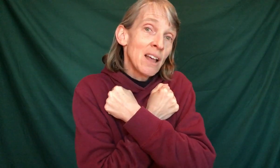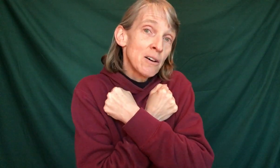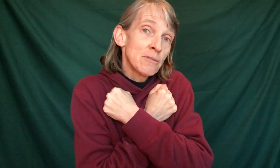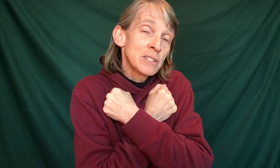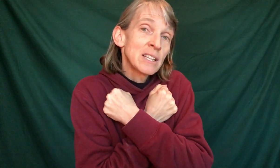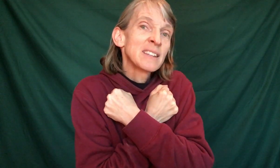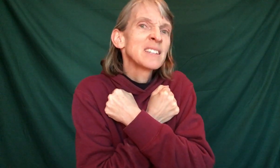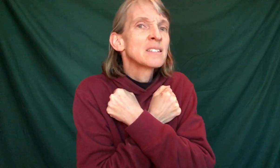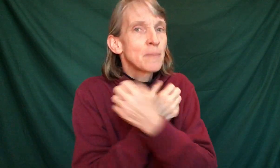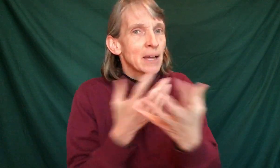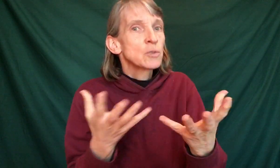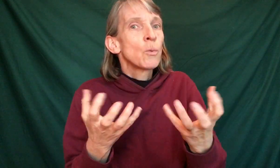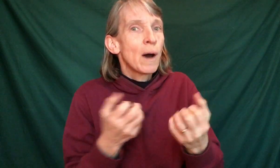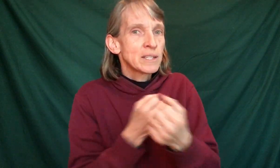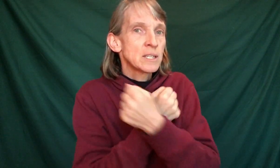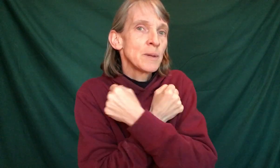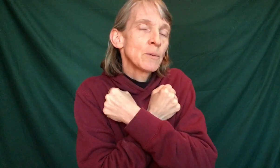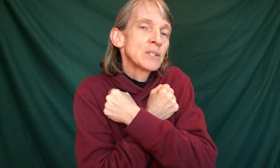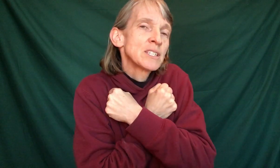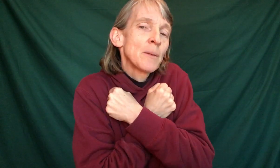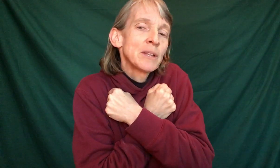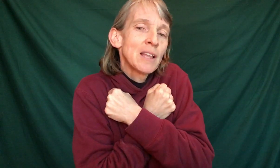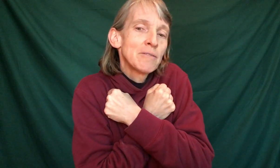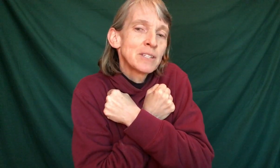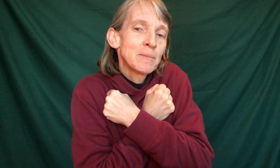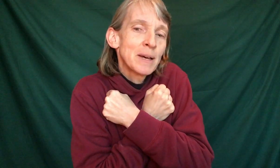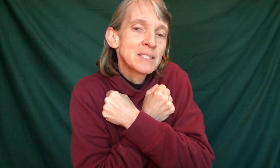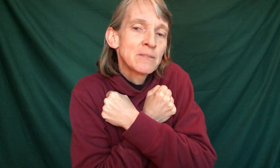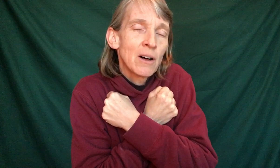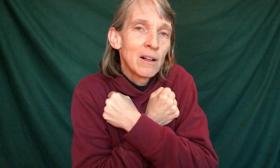love is like this. Max wanted to be where someone loved him best of all.